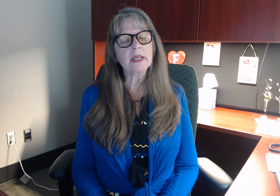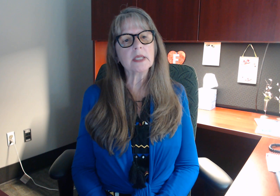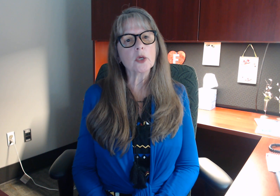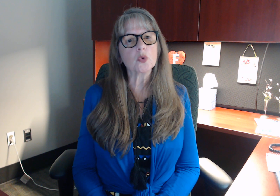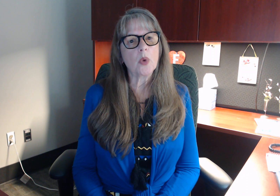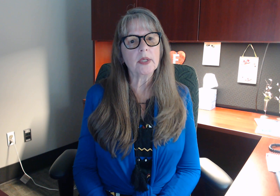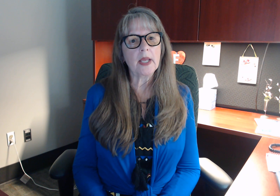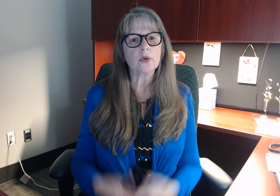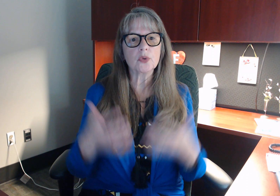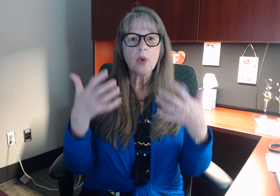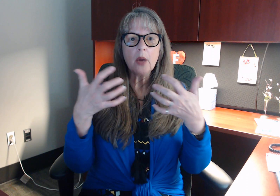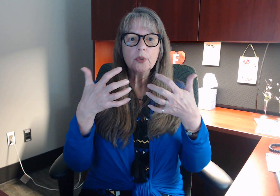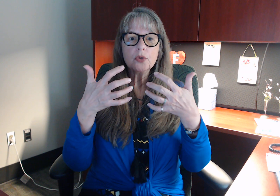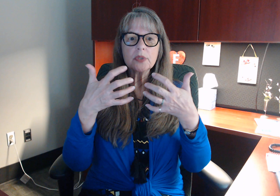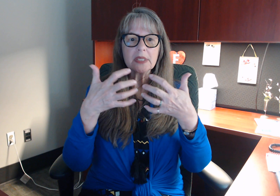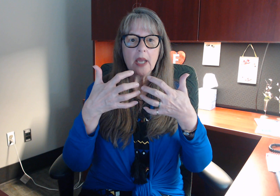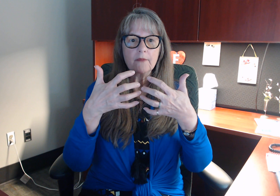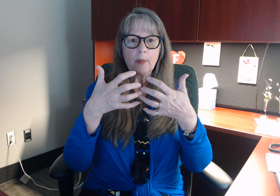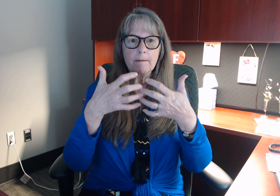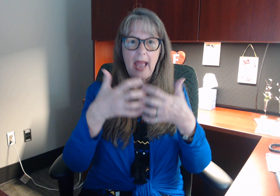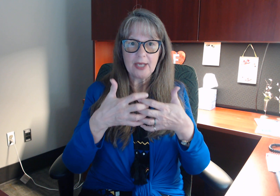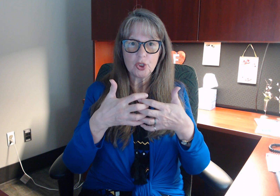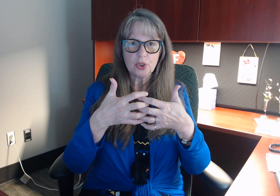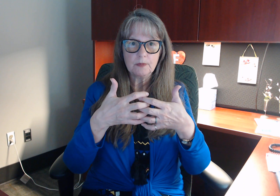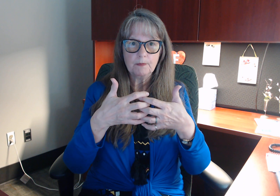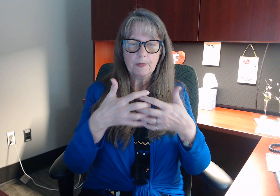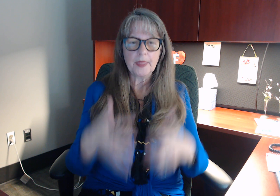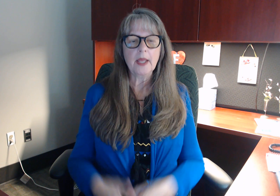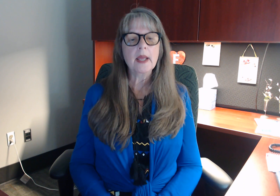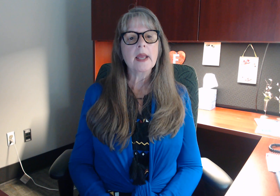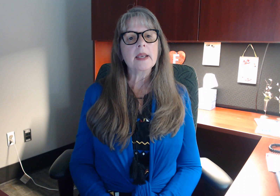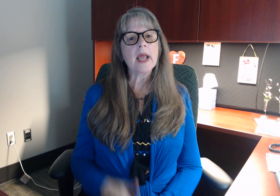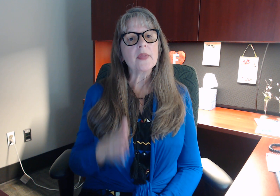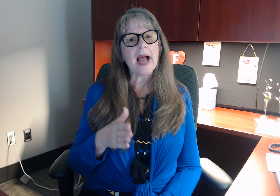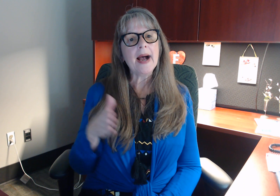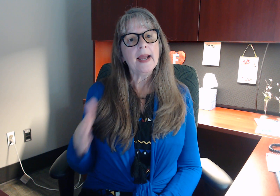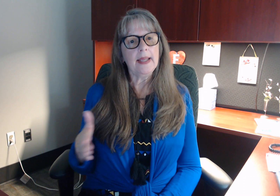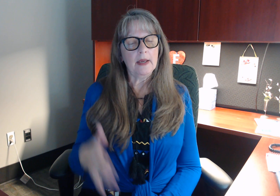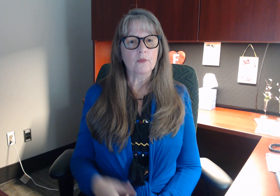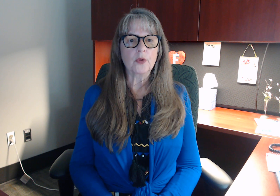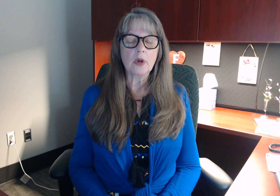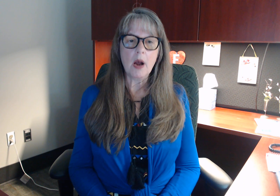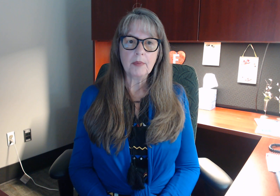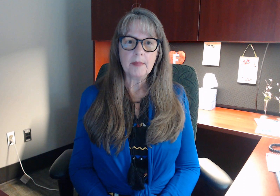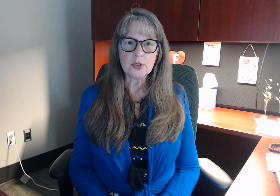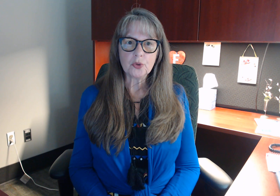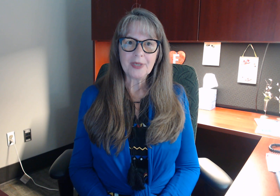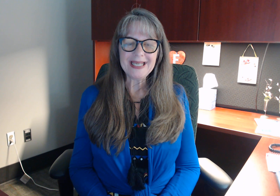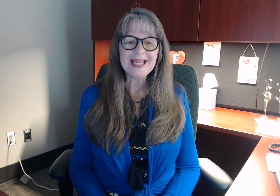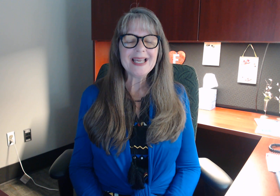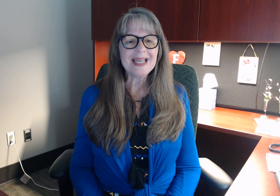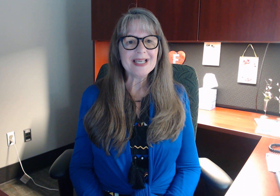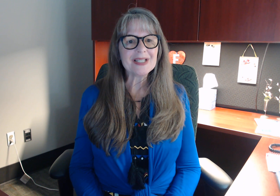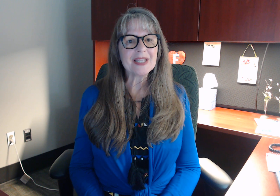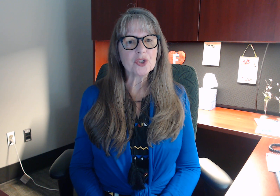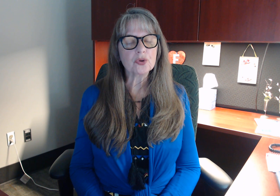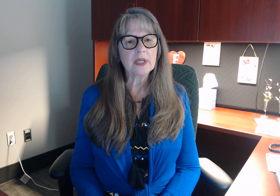it goes well together. So I would use the sign for match. Now the IM for complementary is that you're giving